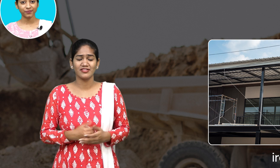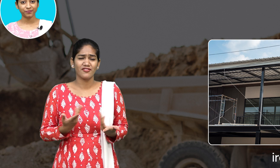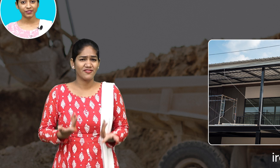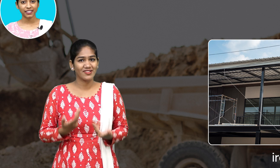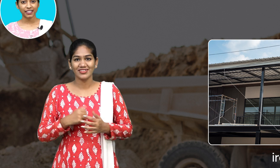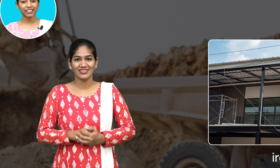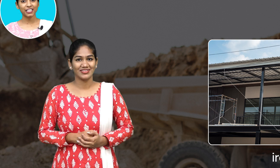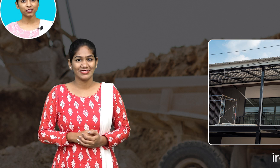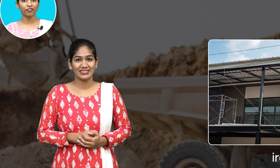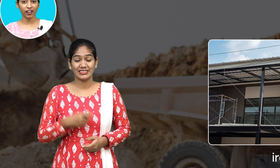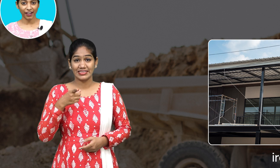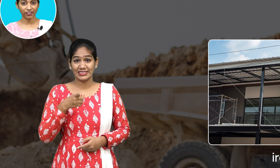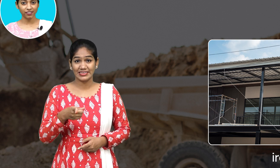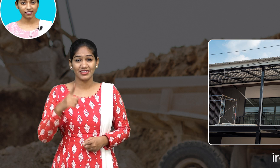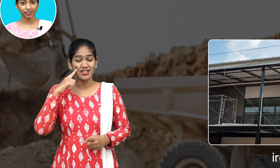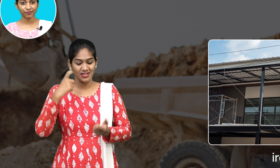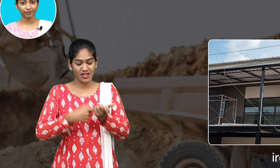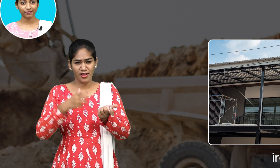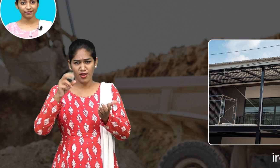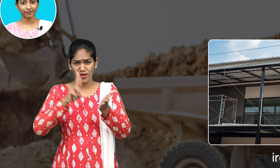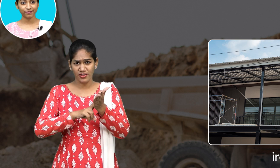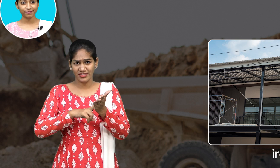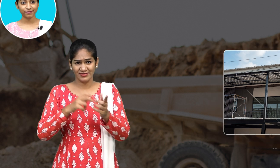Whether it is of iron,